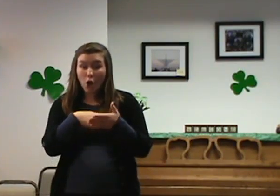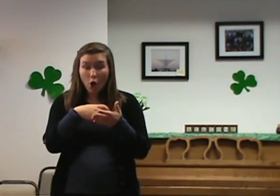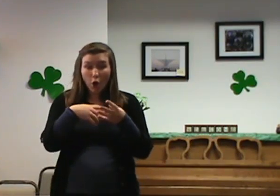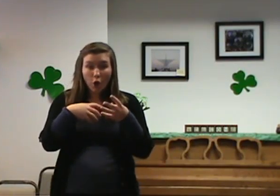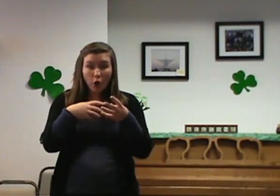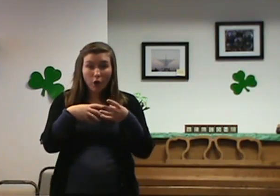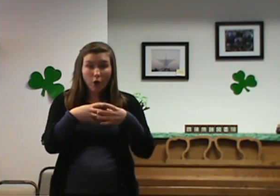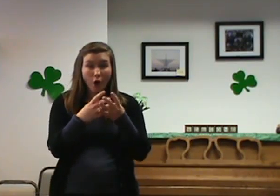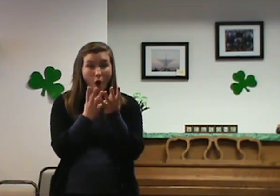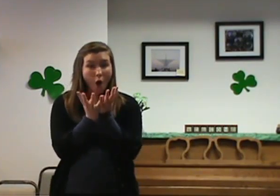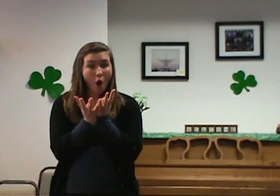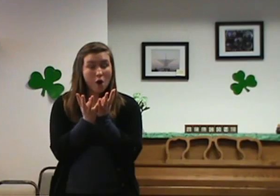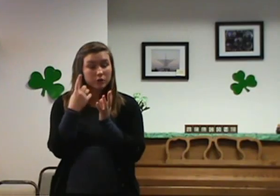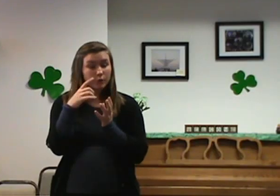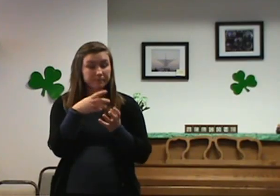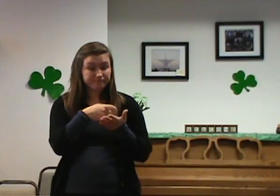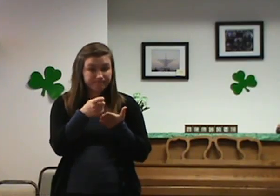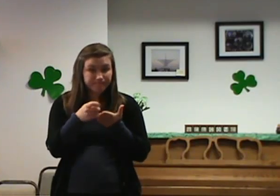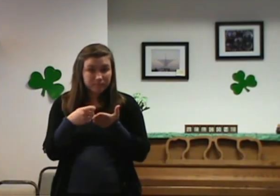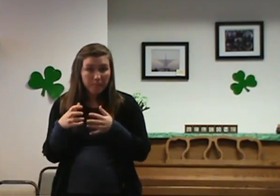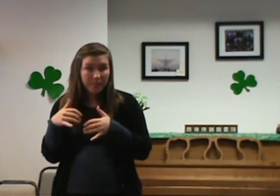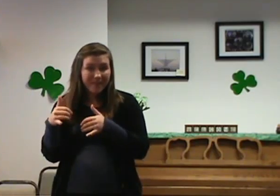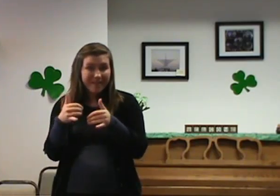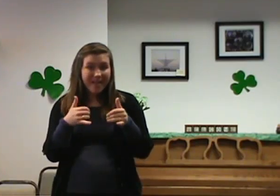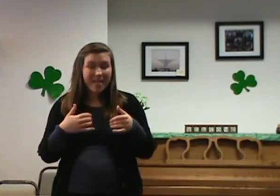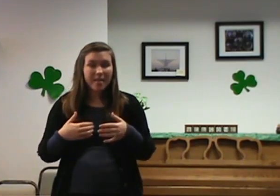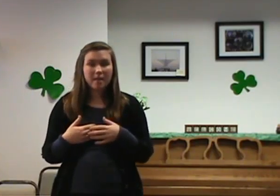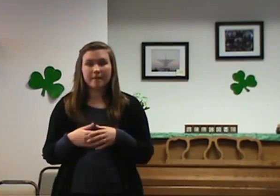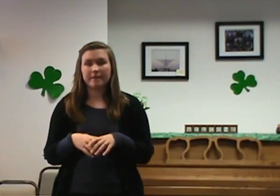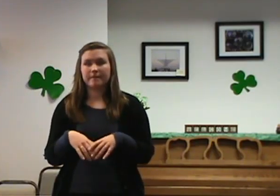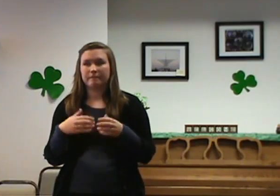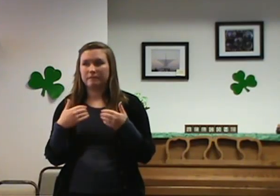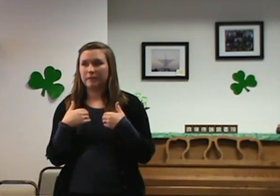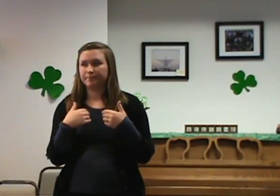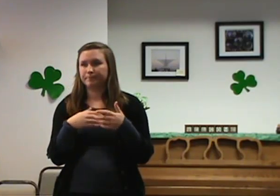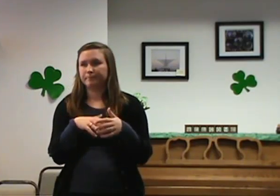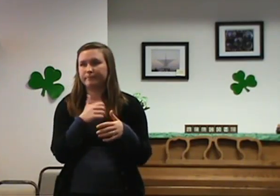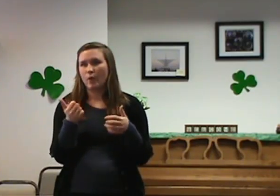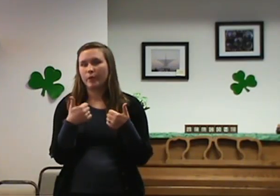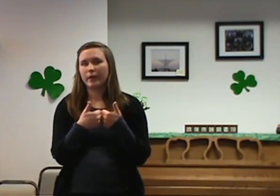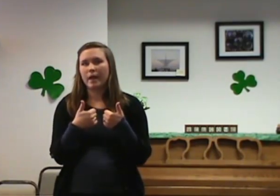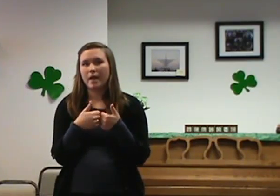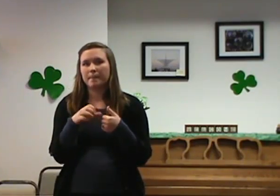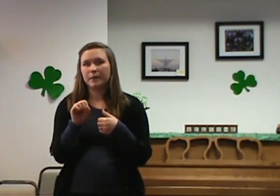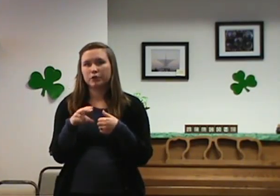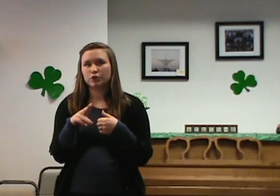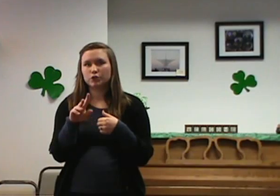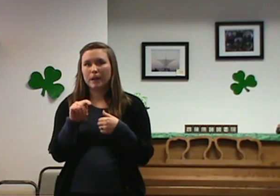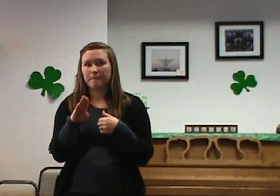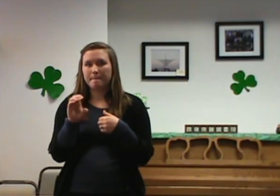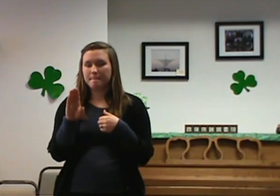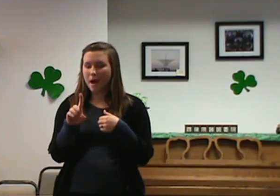shutbox Braille and non-Braille. We have cooking aids,